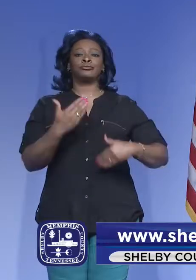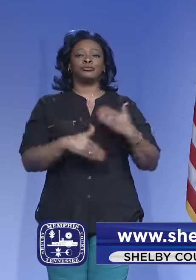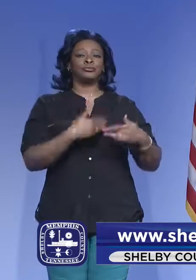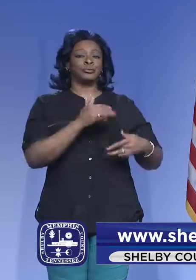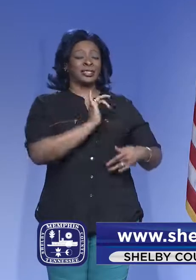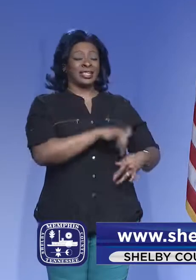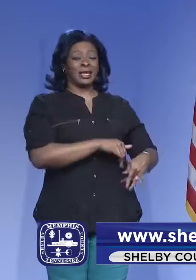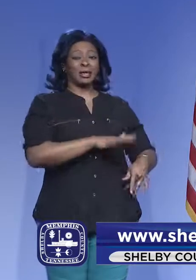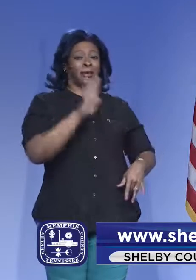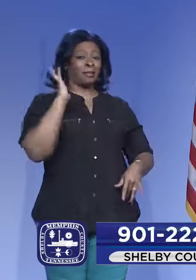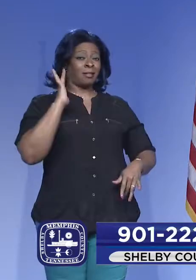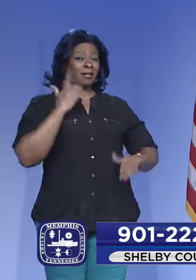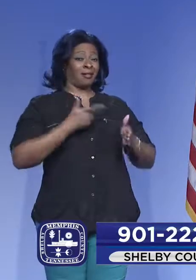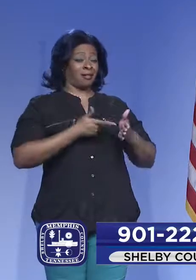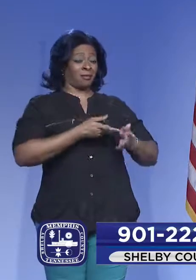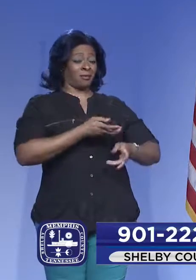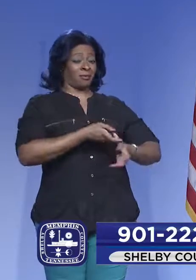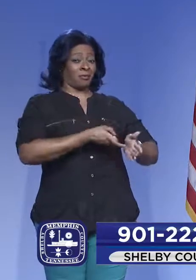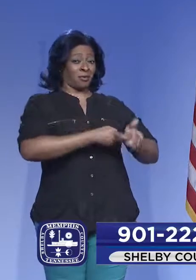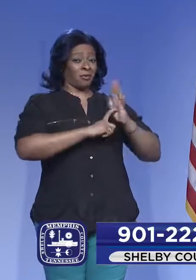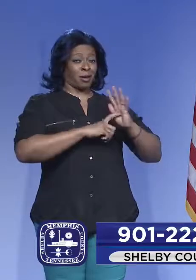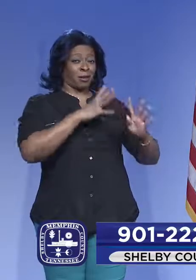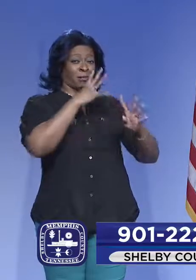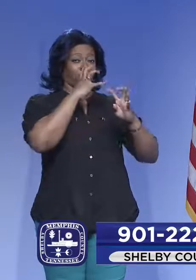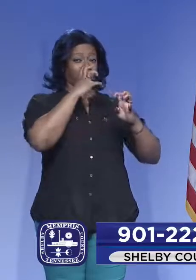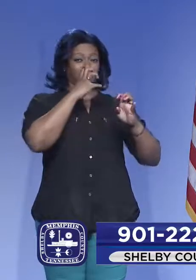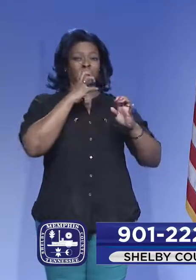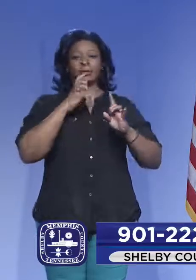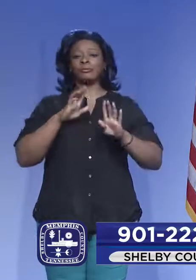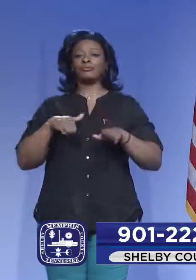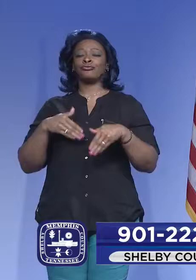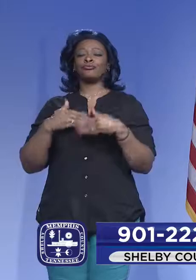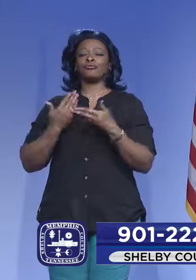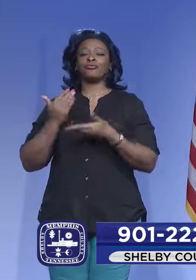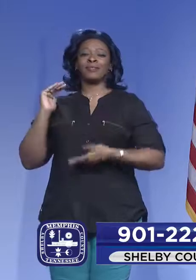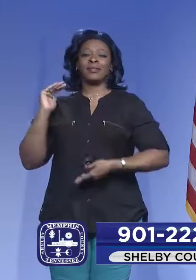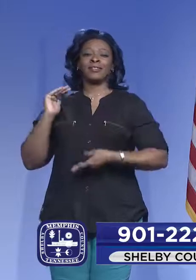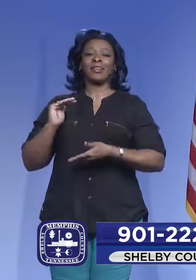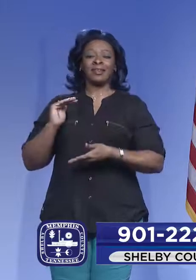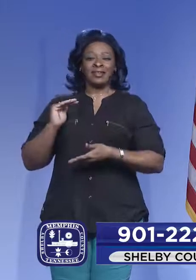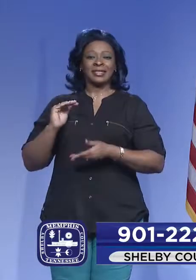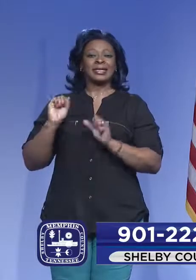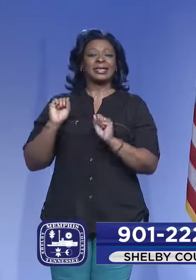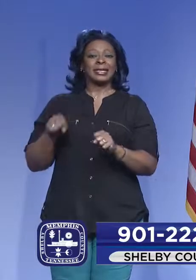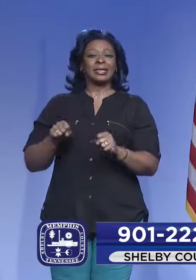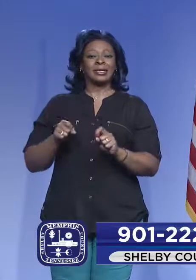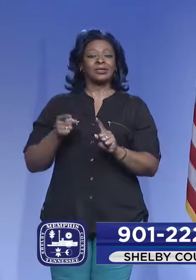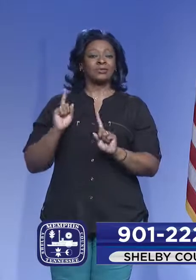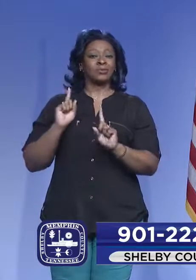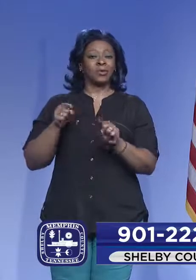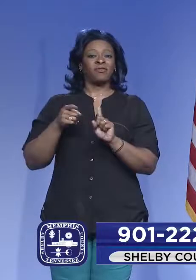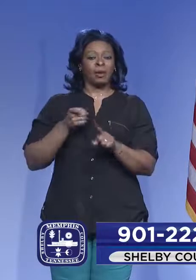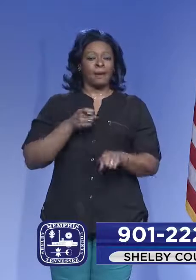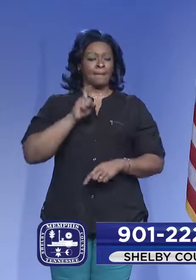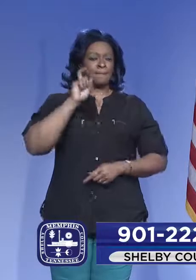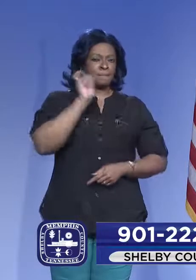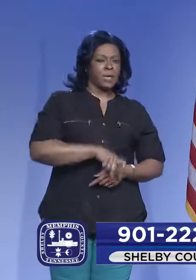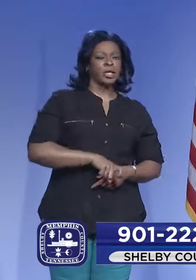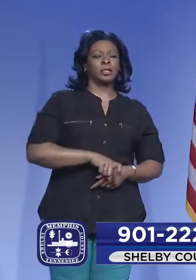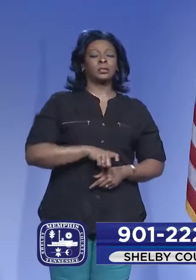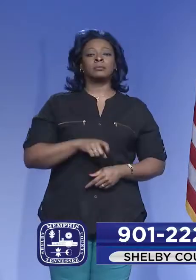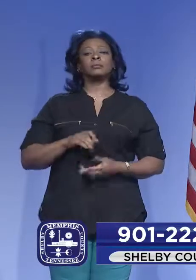from requirement to recommendation. We can move from must to